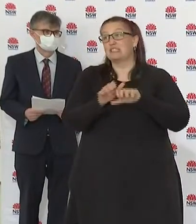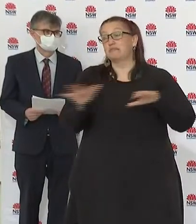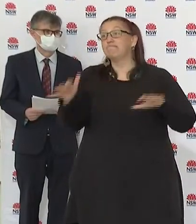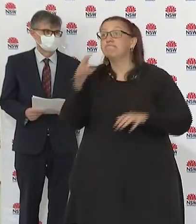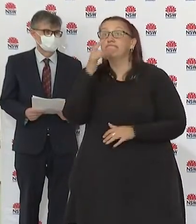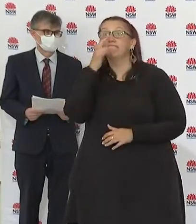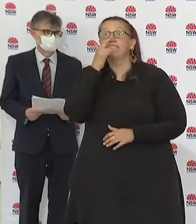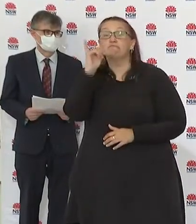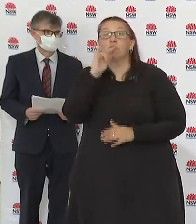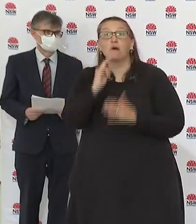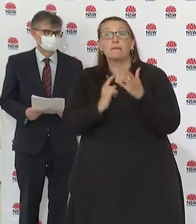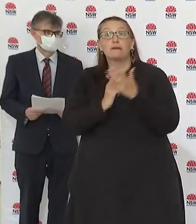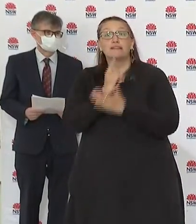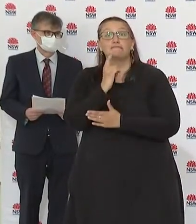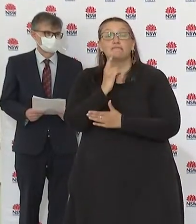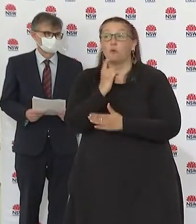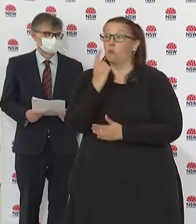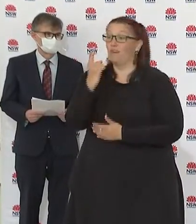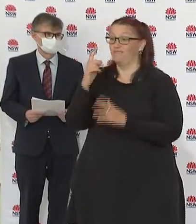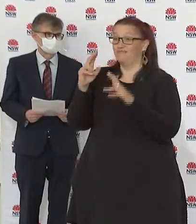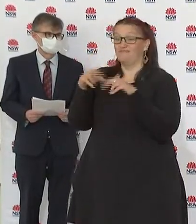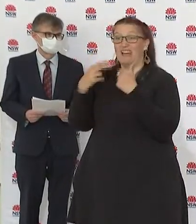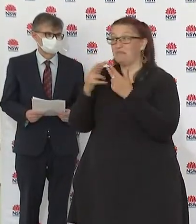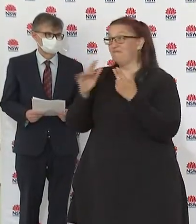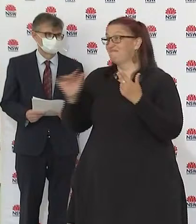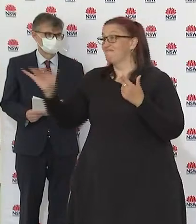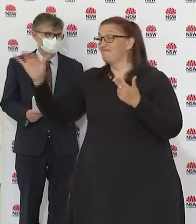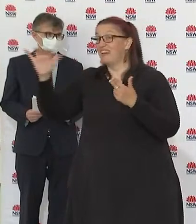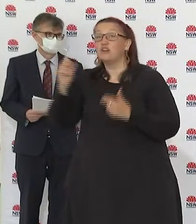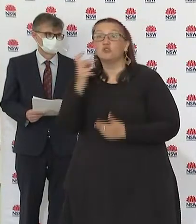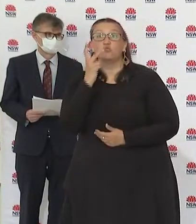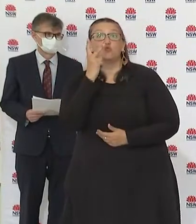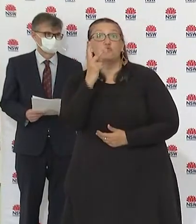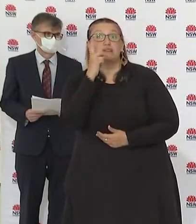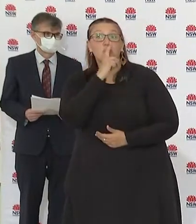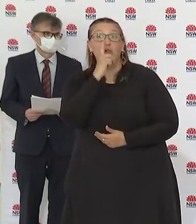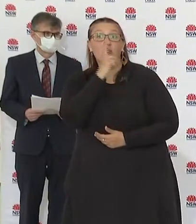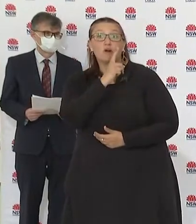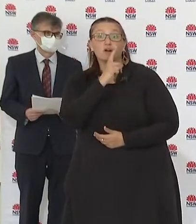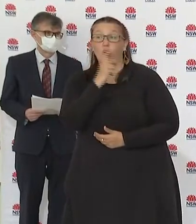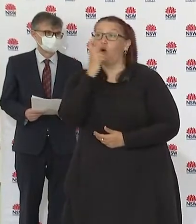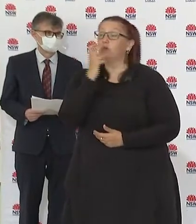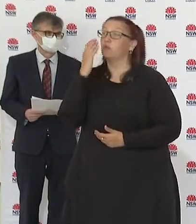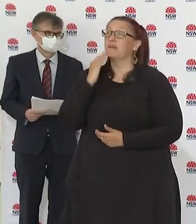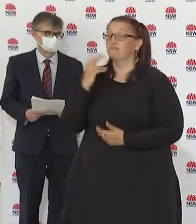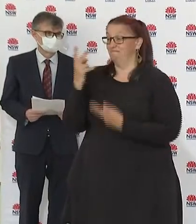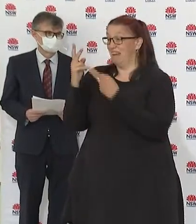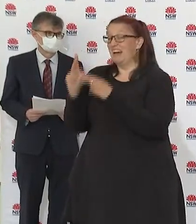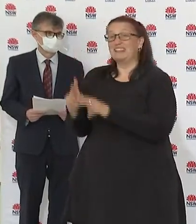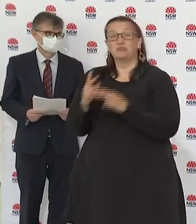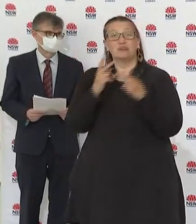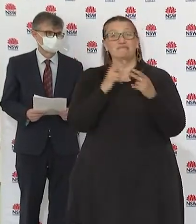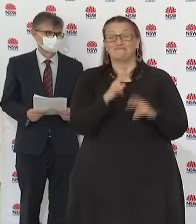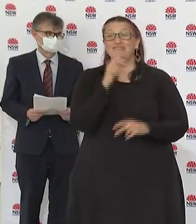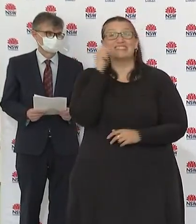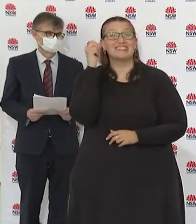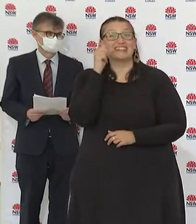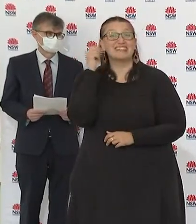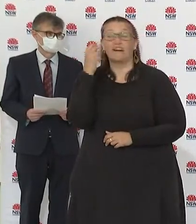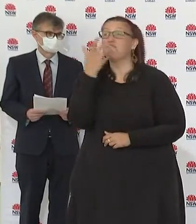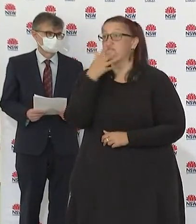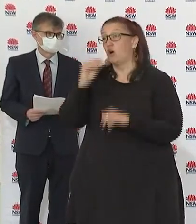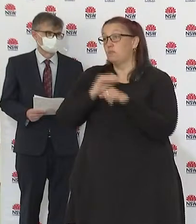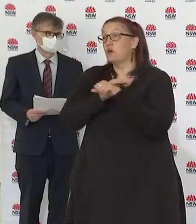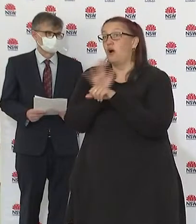my condolences to the families and loved ones of the two older women who succumbed to the